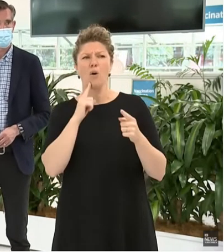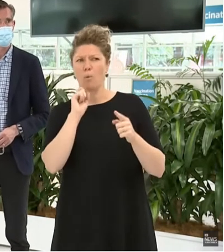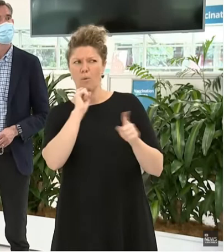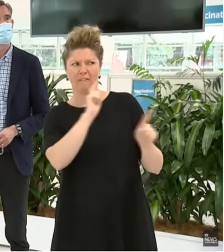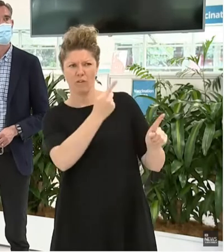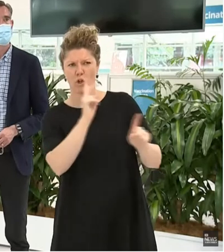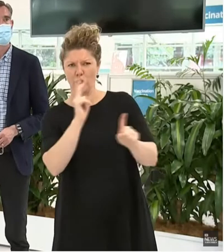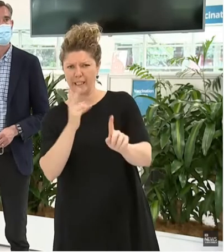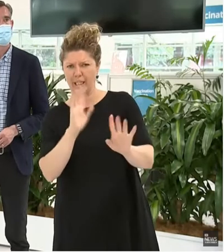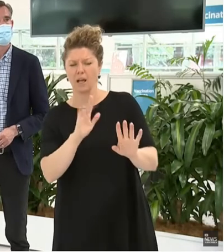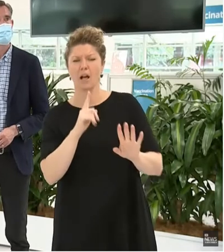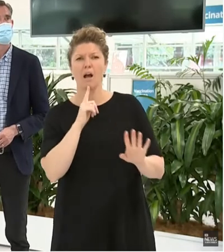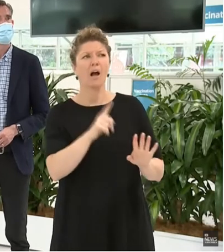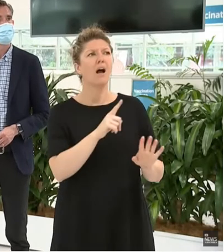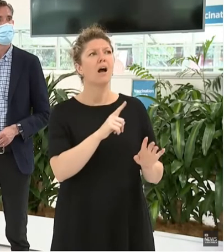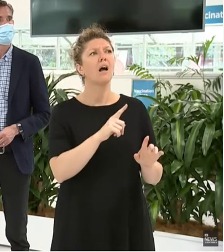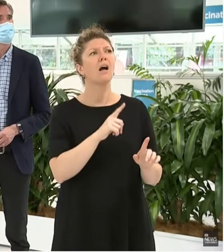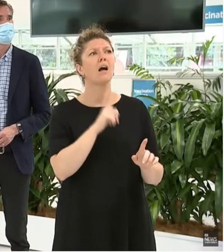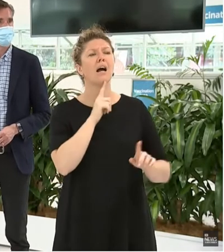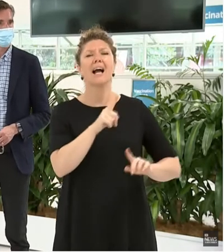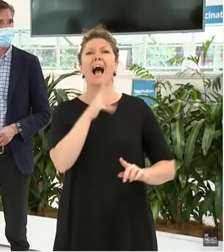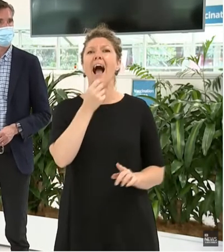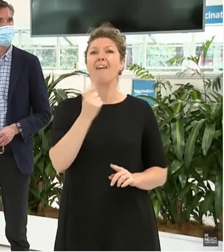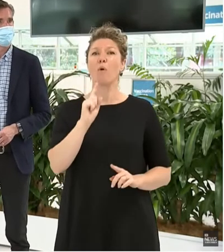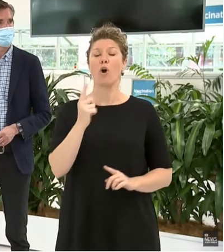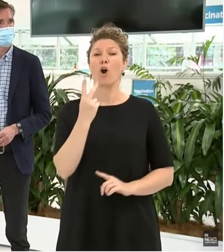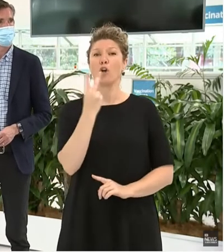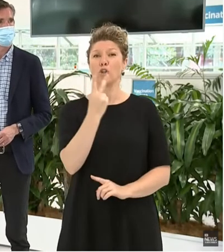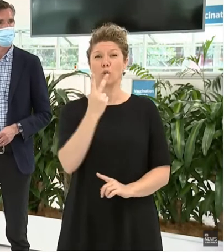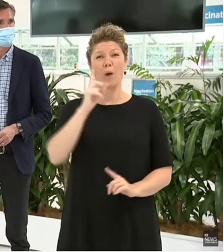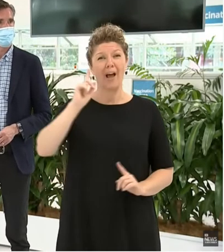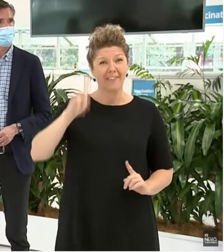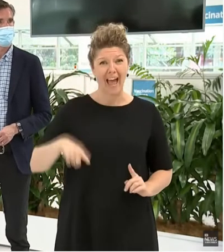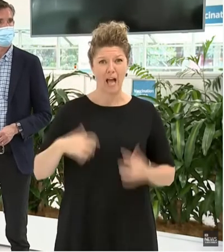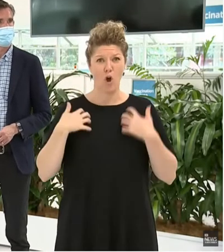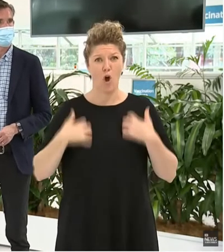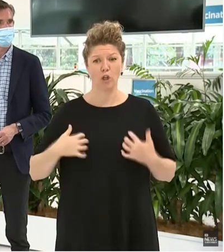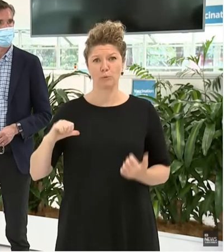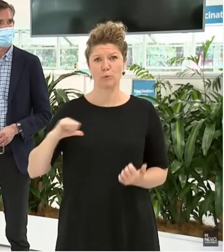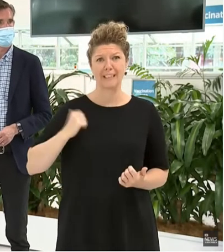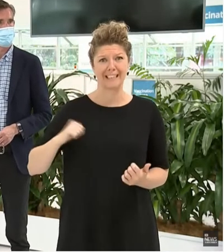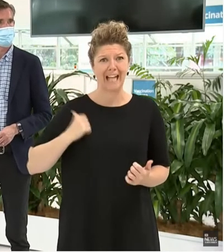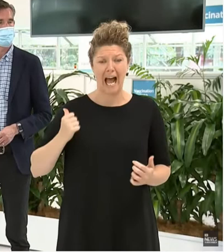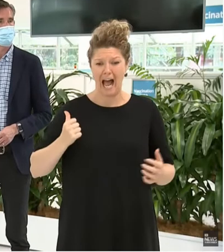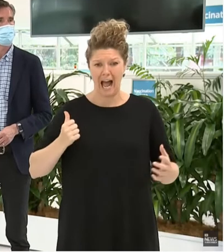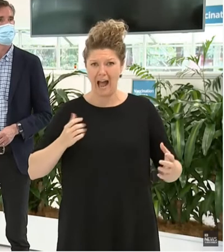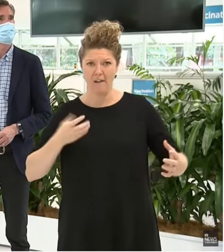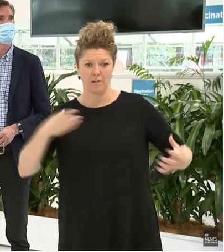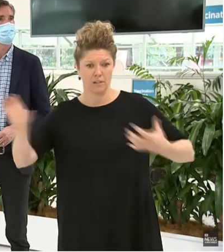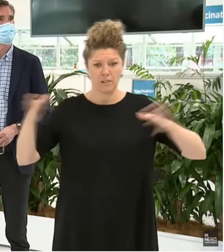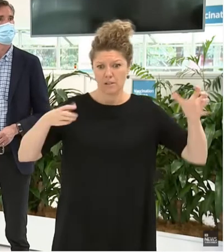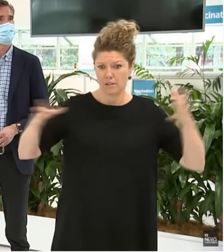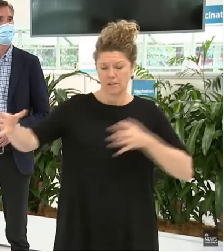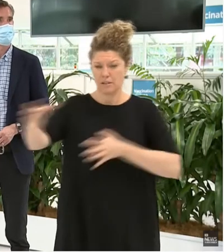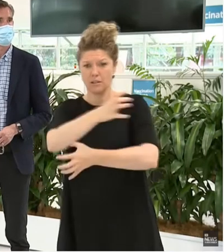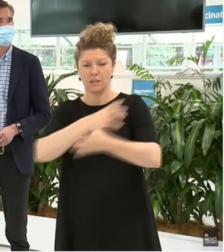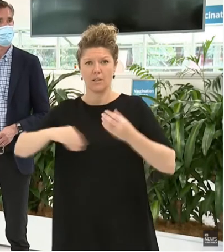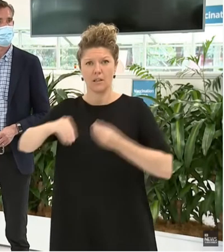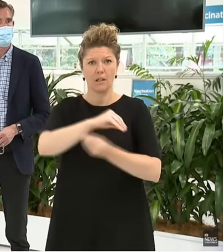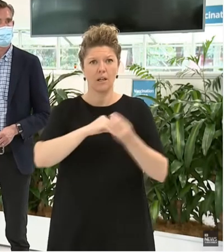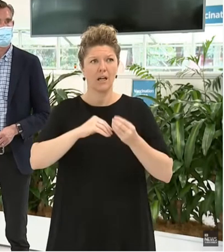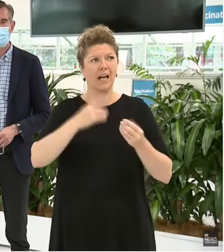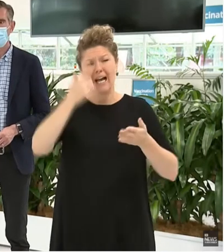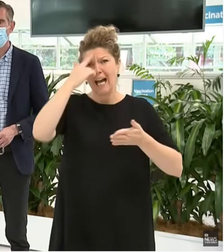in relation to the 2,000 furloughed hospital staff. Some experts in Coatsworth are saying...